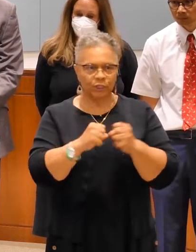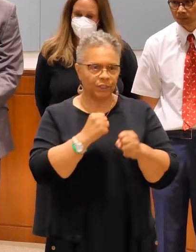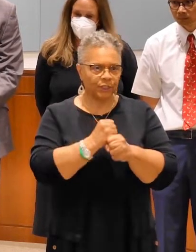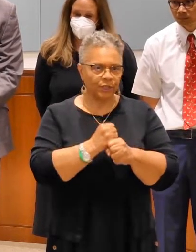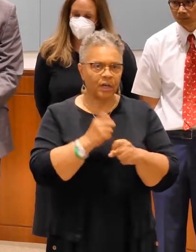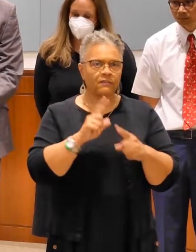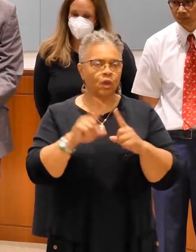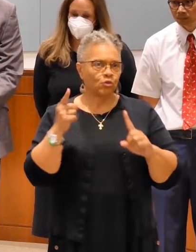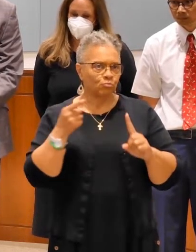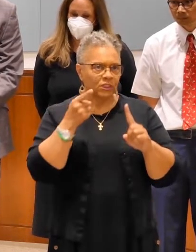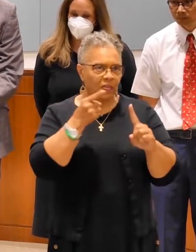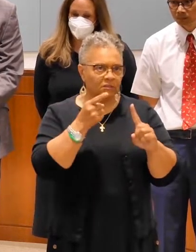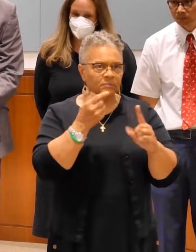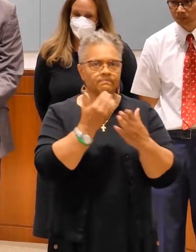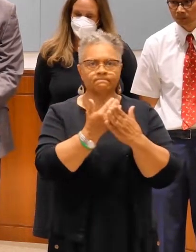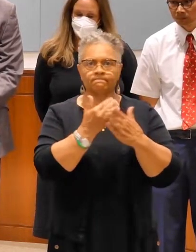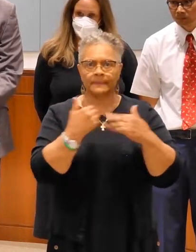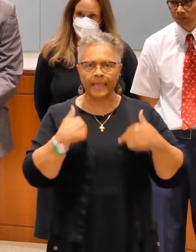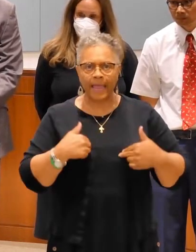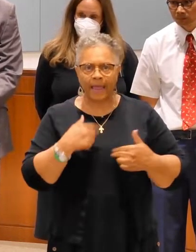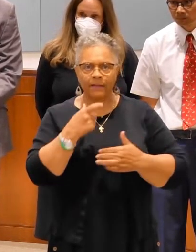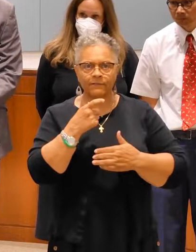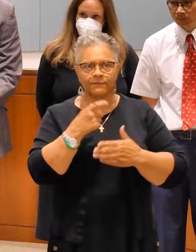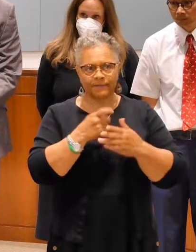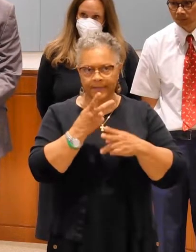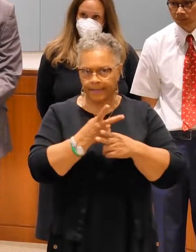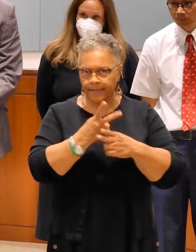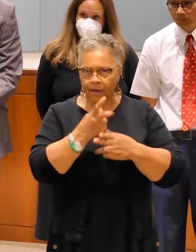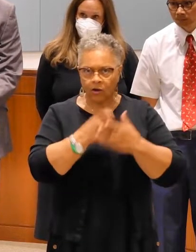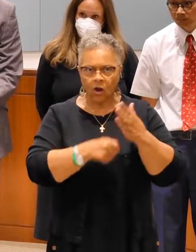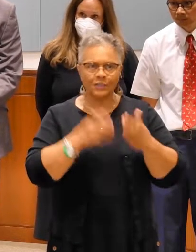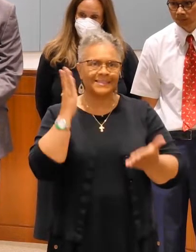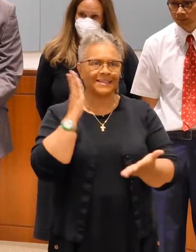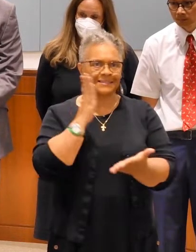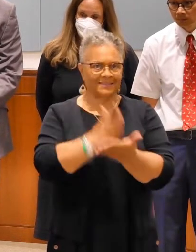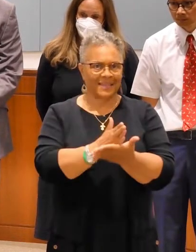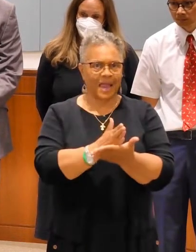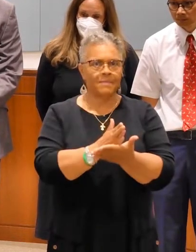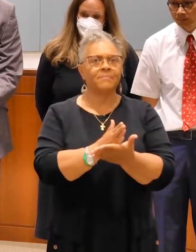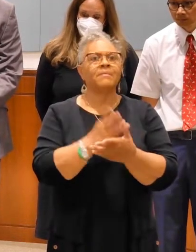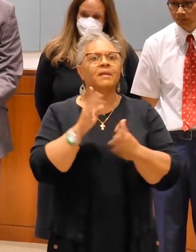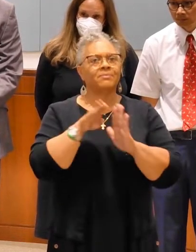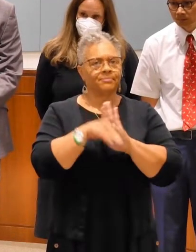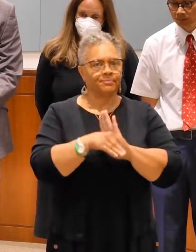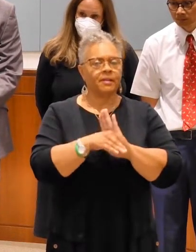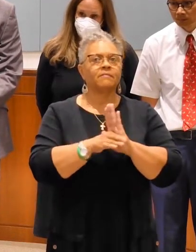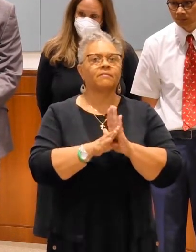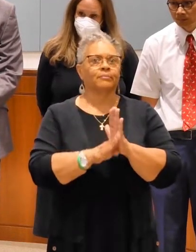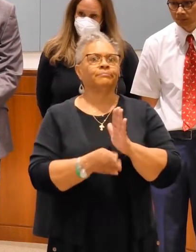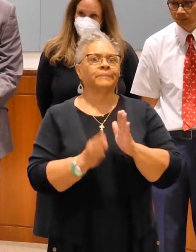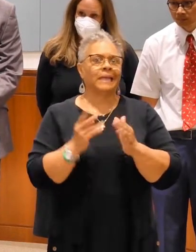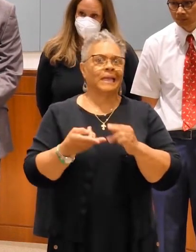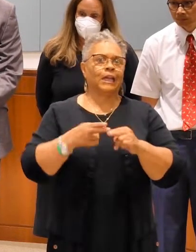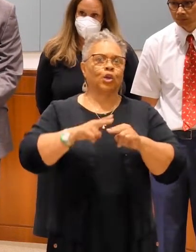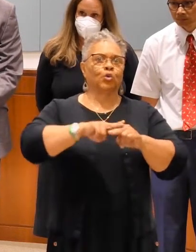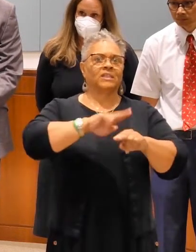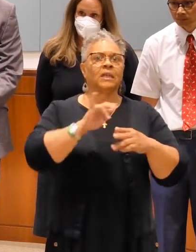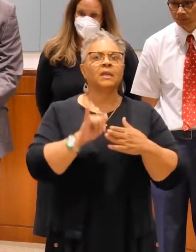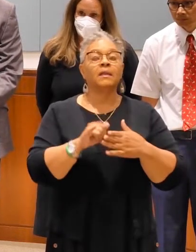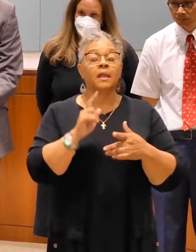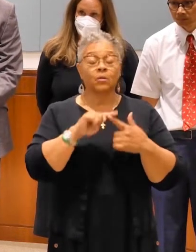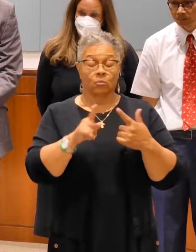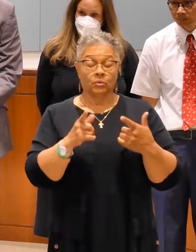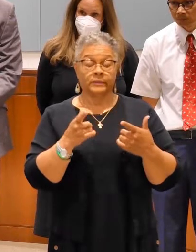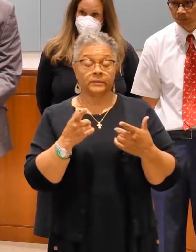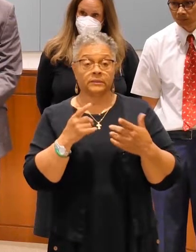actuarial projections, the healthcare costs stopped the deficit from growing, and the board's advocacy for the county to support was critical